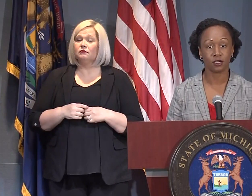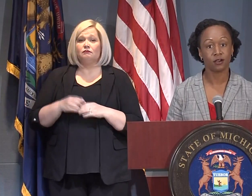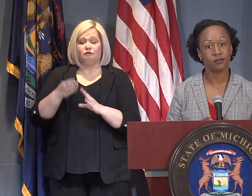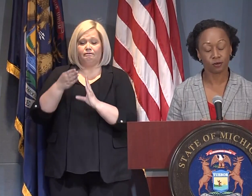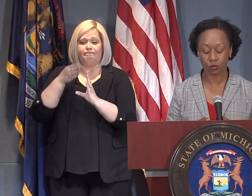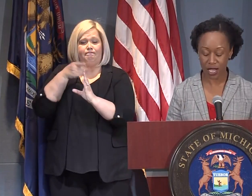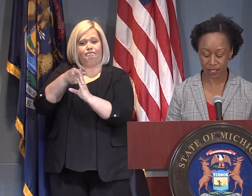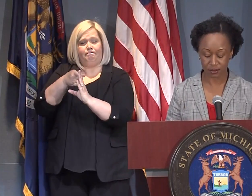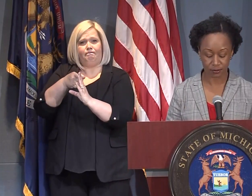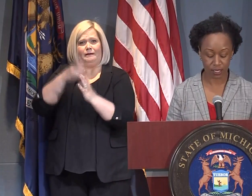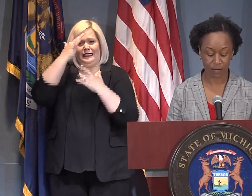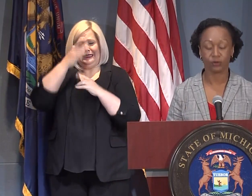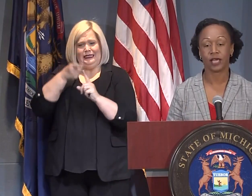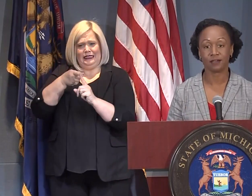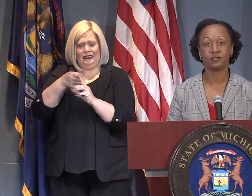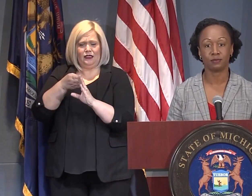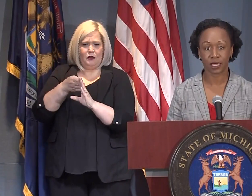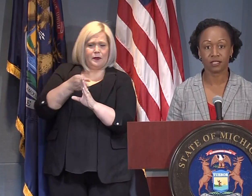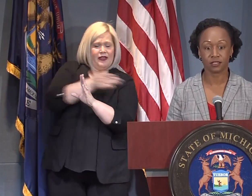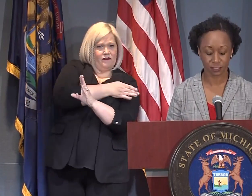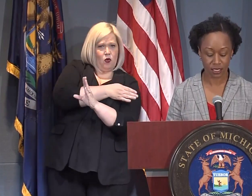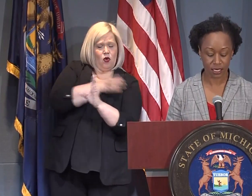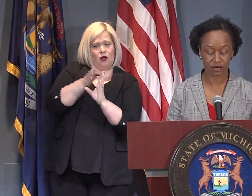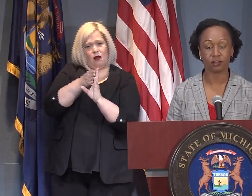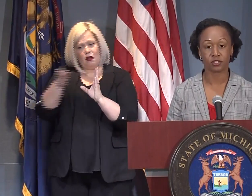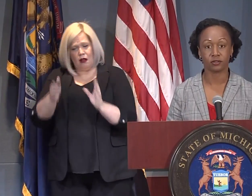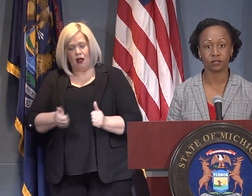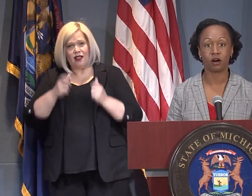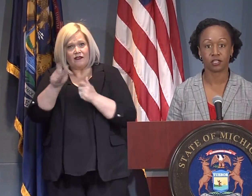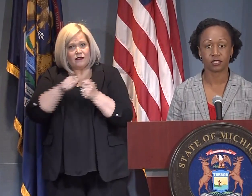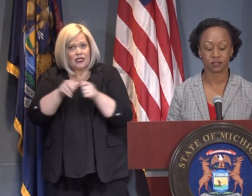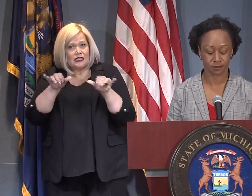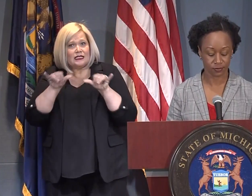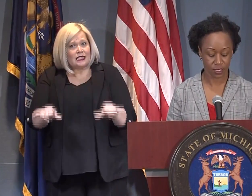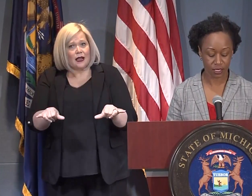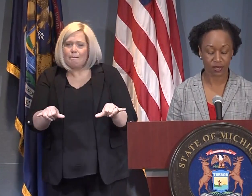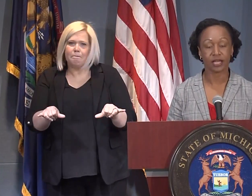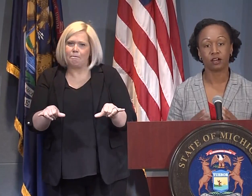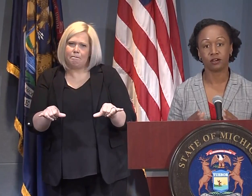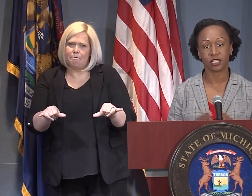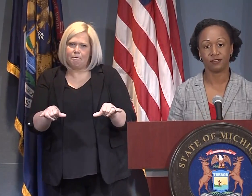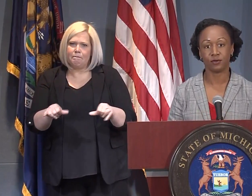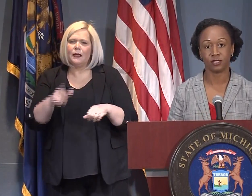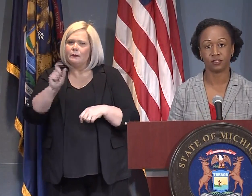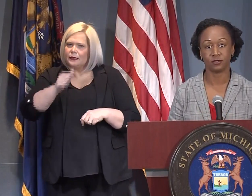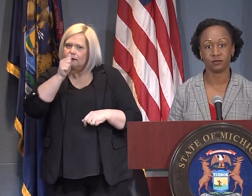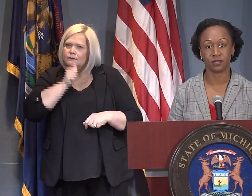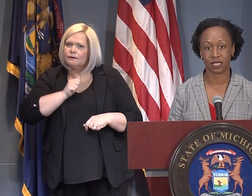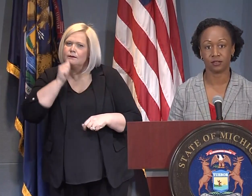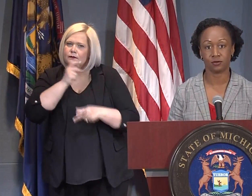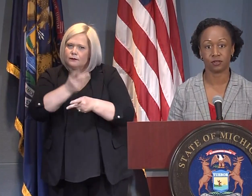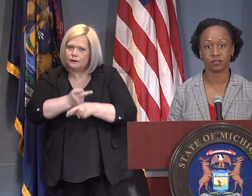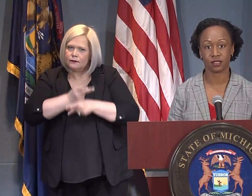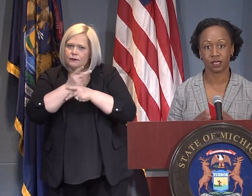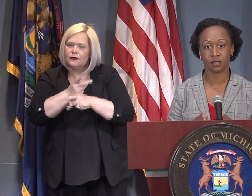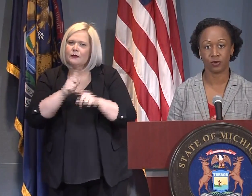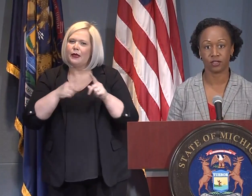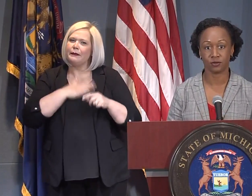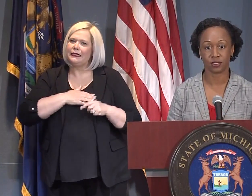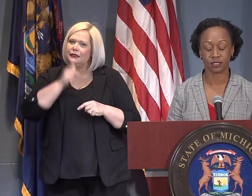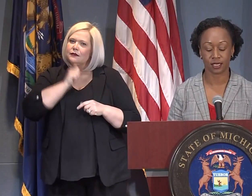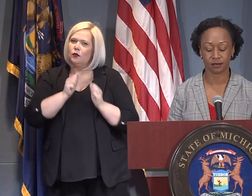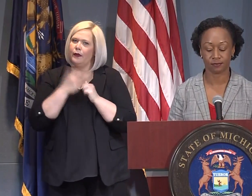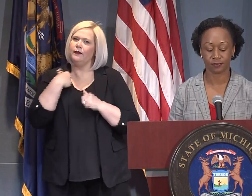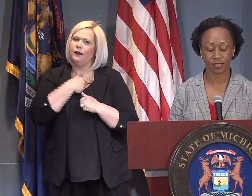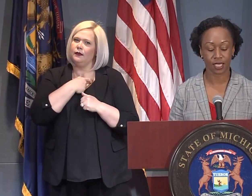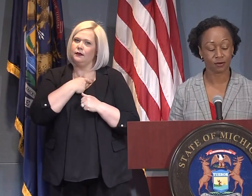before for a while, and we will have to be patient and also cautious. But I encourage everyone to stay the course. We can